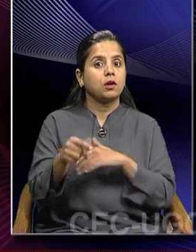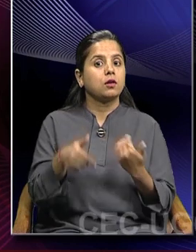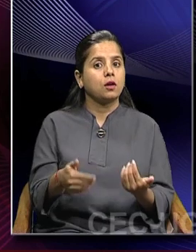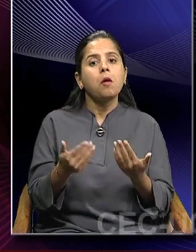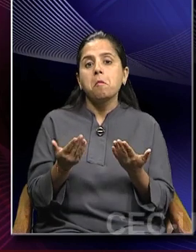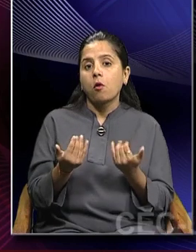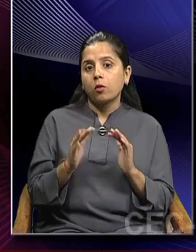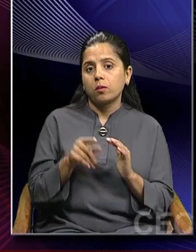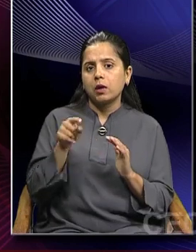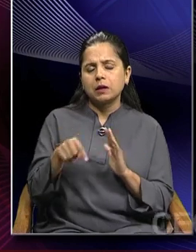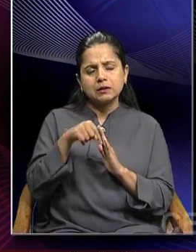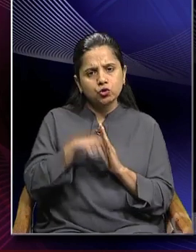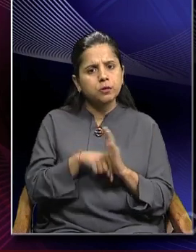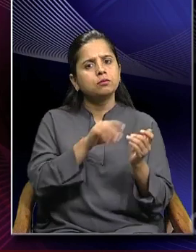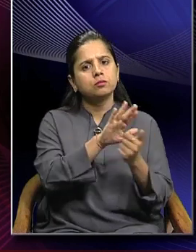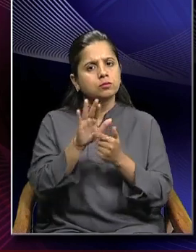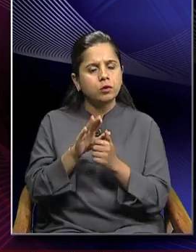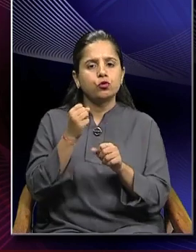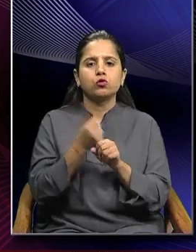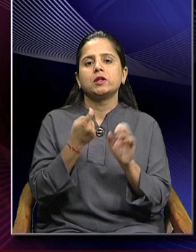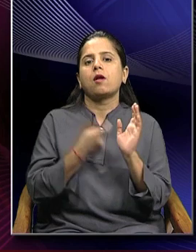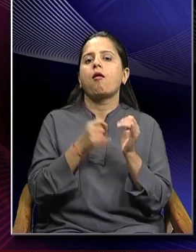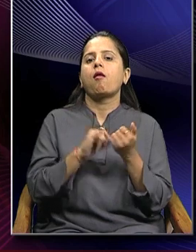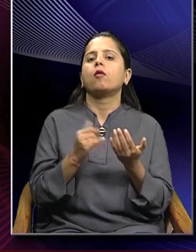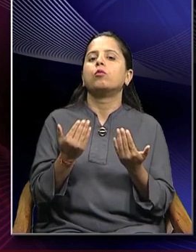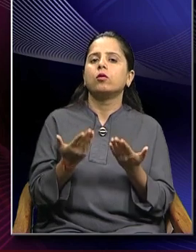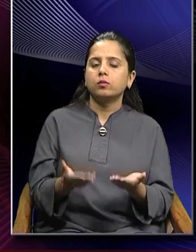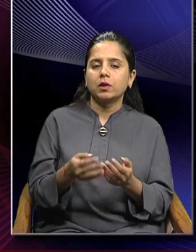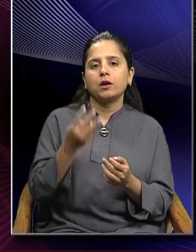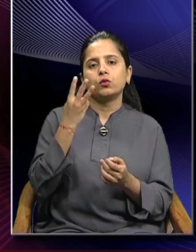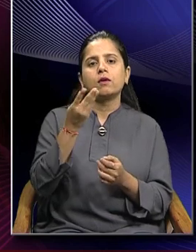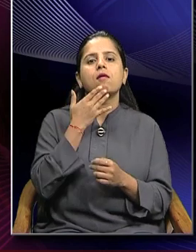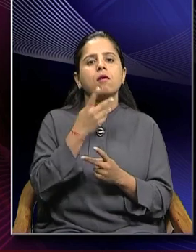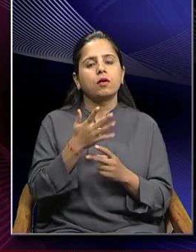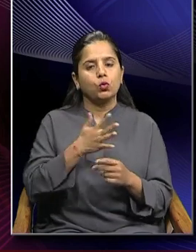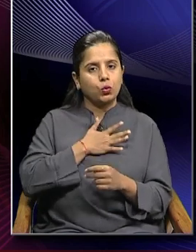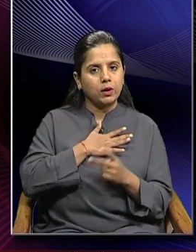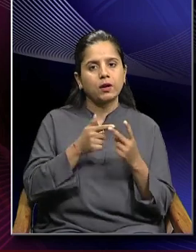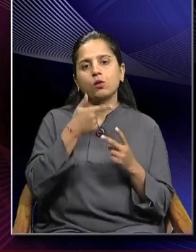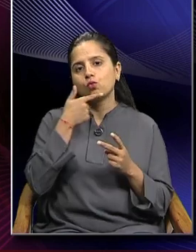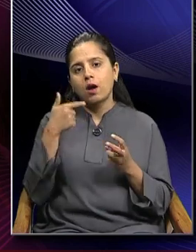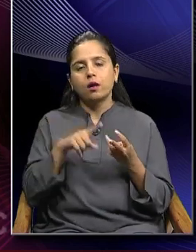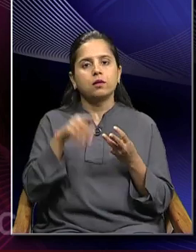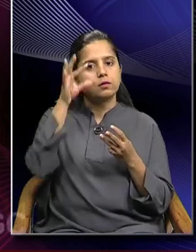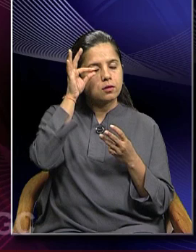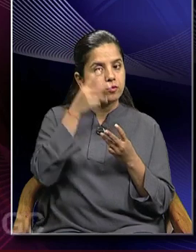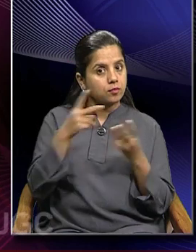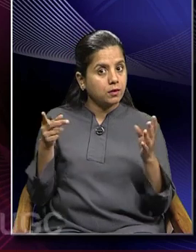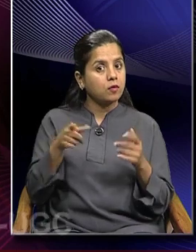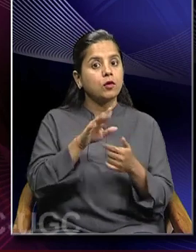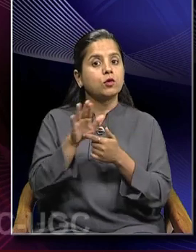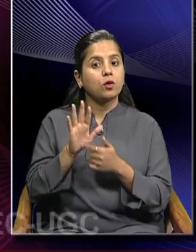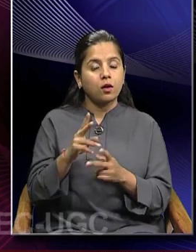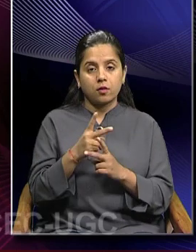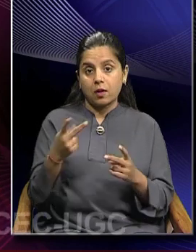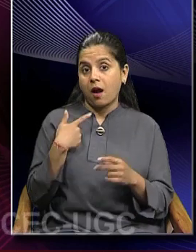be represented by GRS, and here these 3 colors, green, red and saffron, they are indicative of